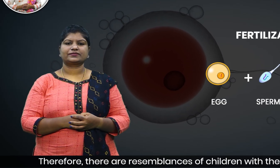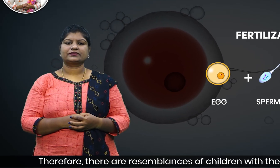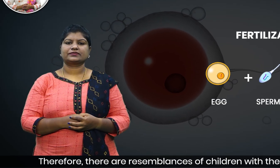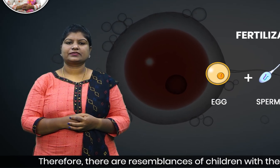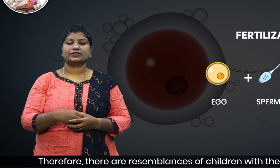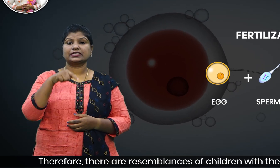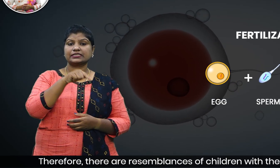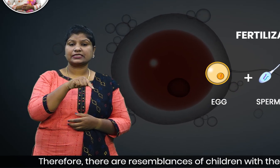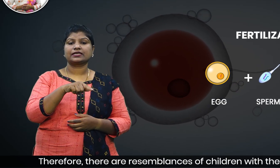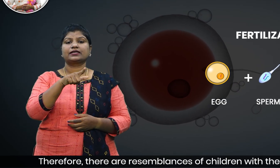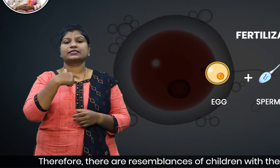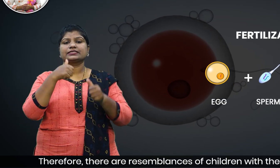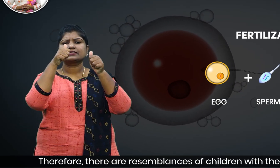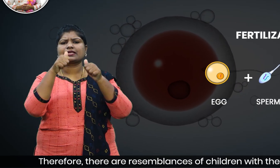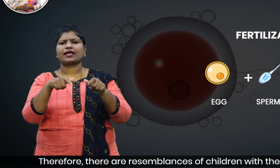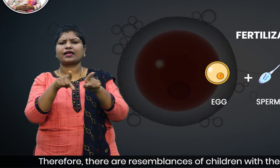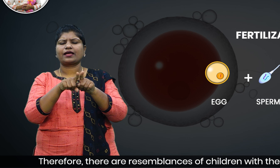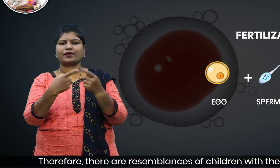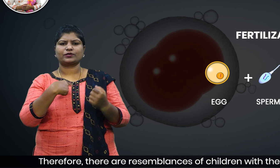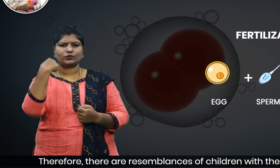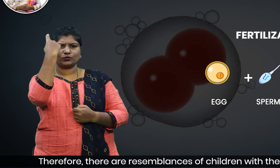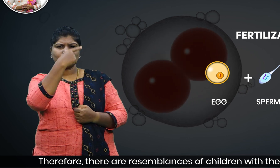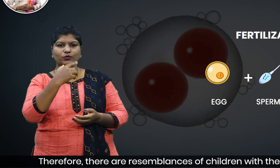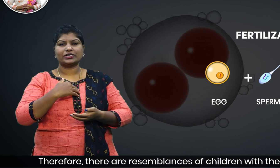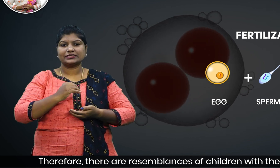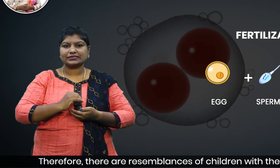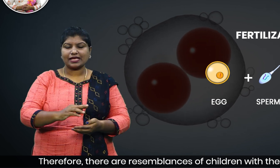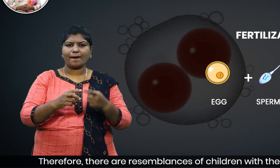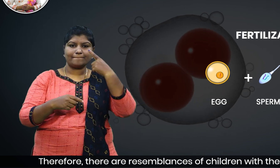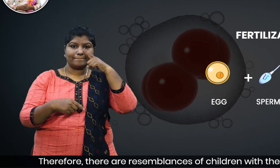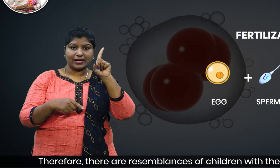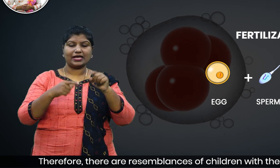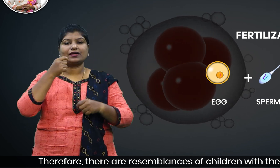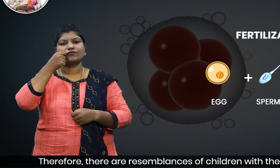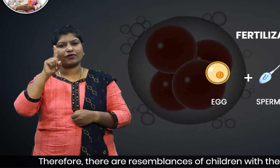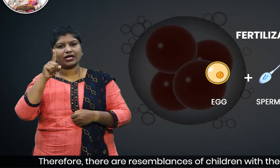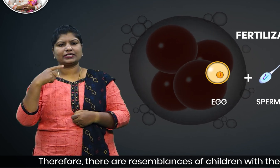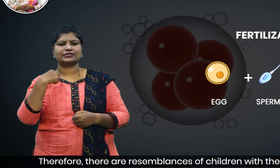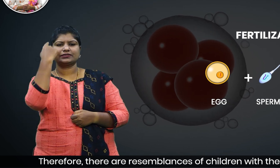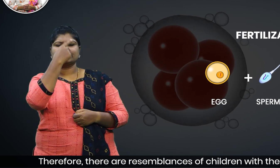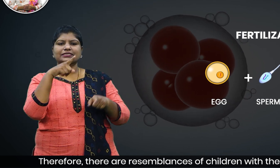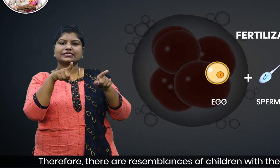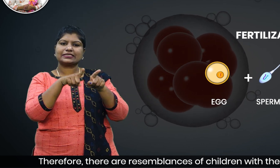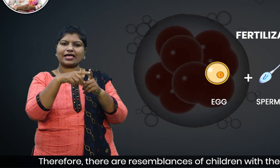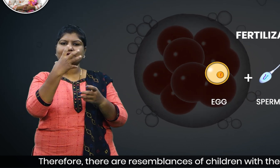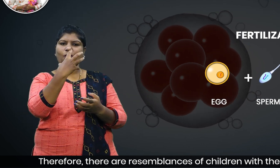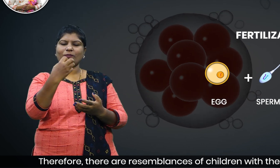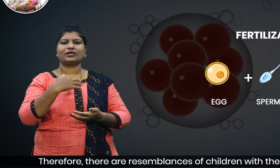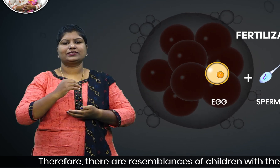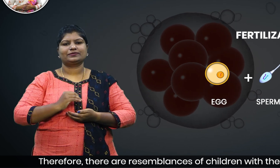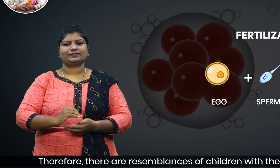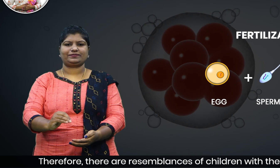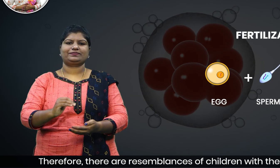Therefore, there are resemblances of children with mother or father.